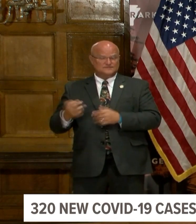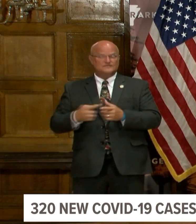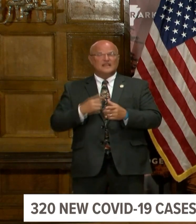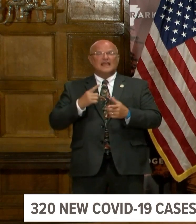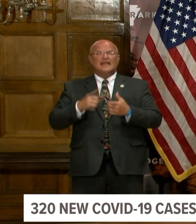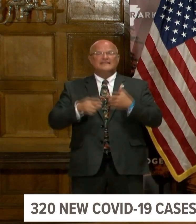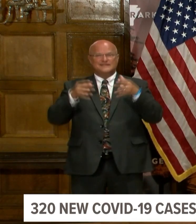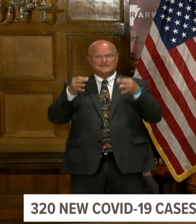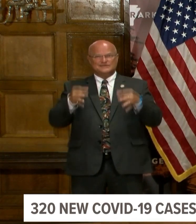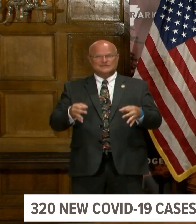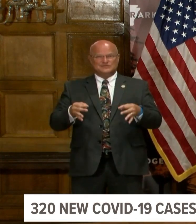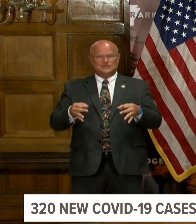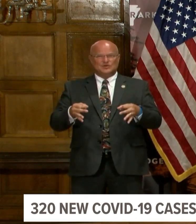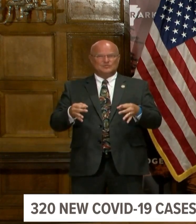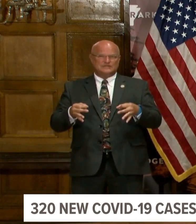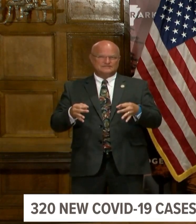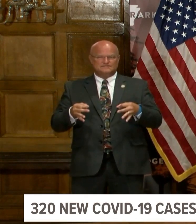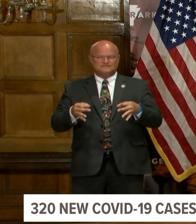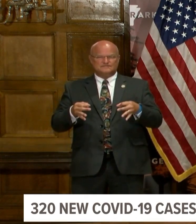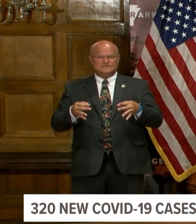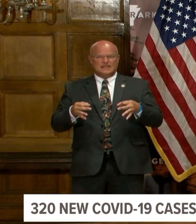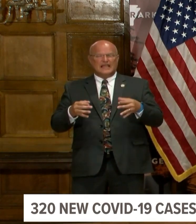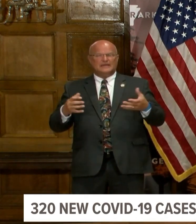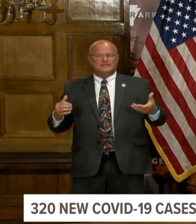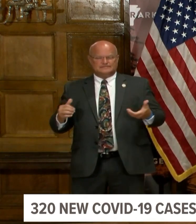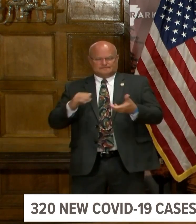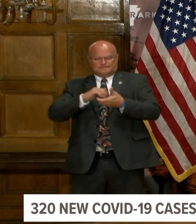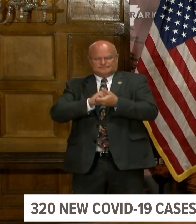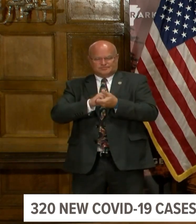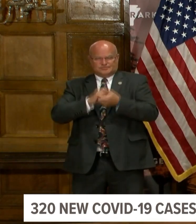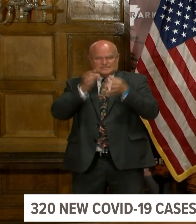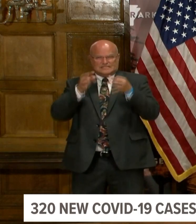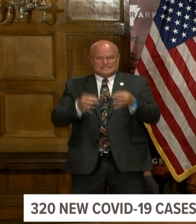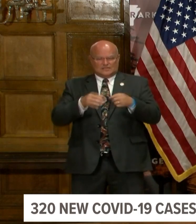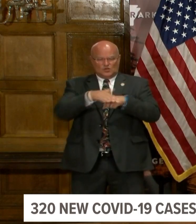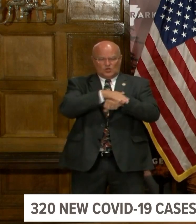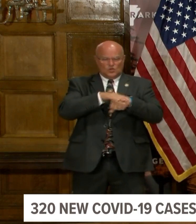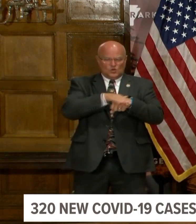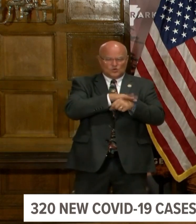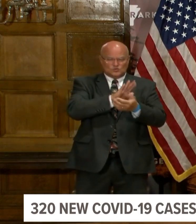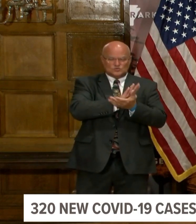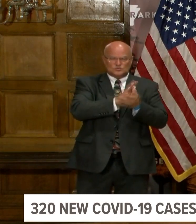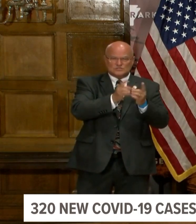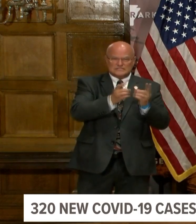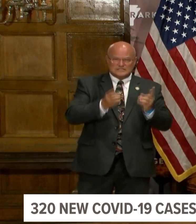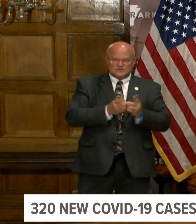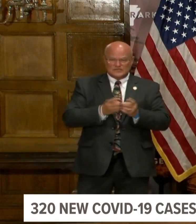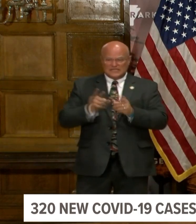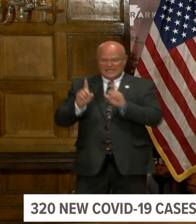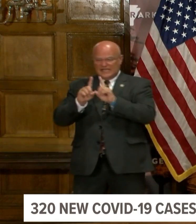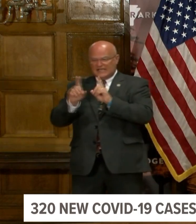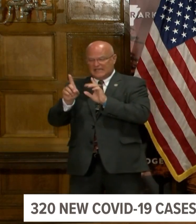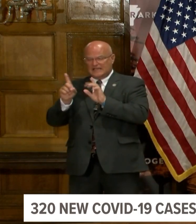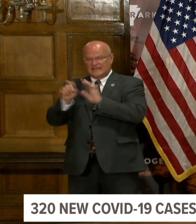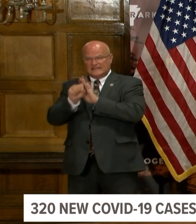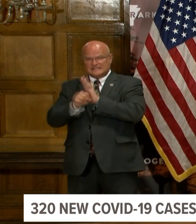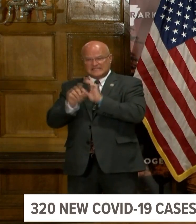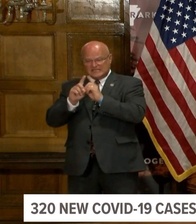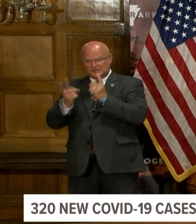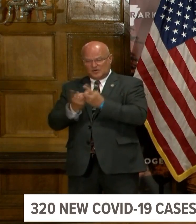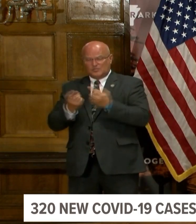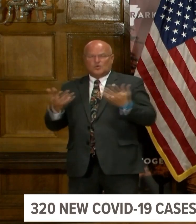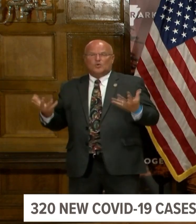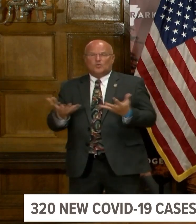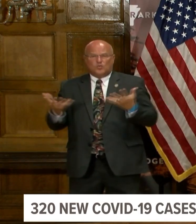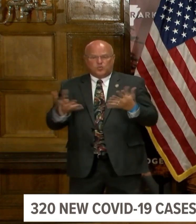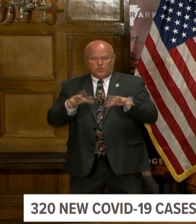we will determine, and it'll be a joint decision with the local school district and the state departments as to what